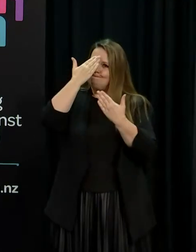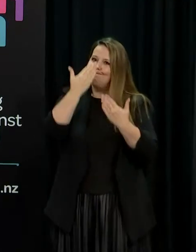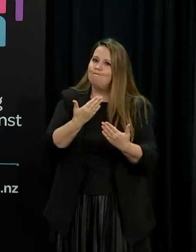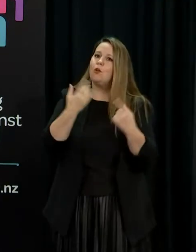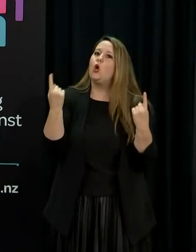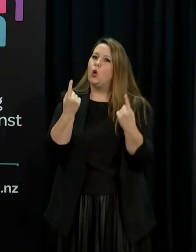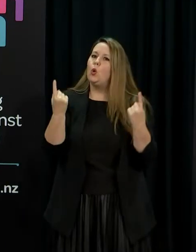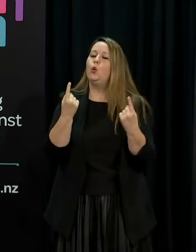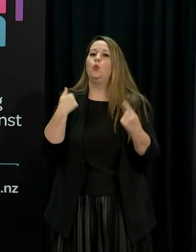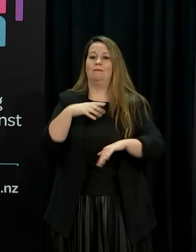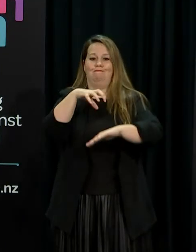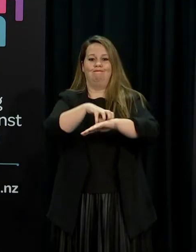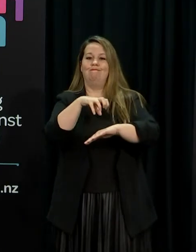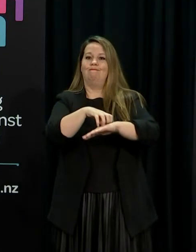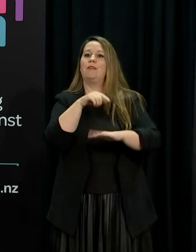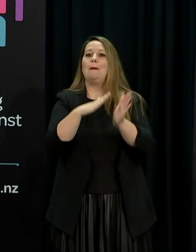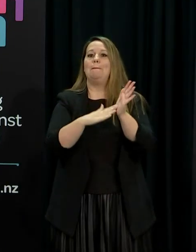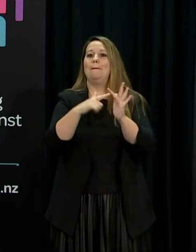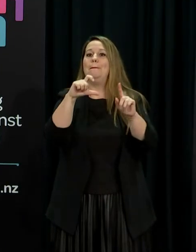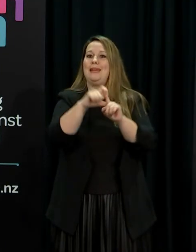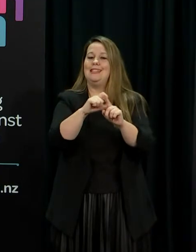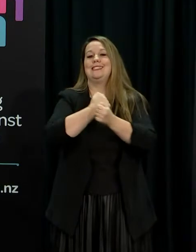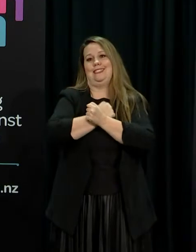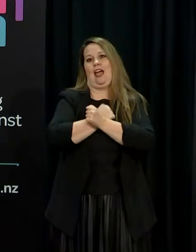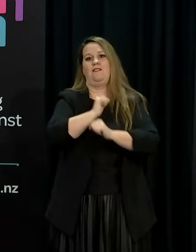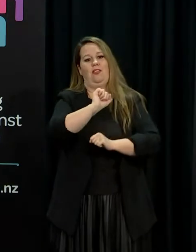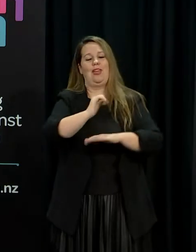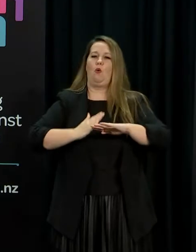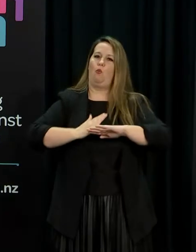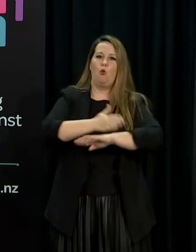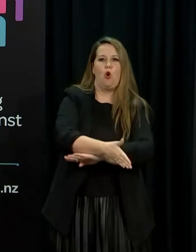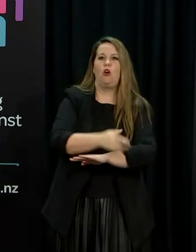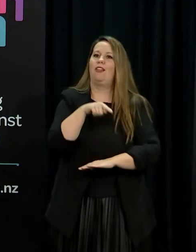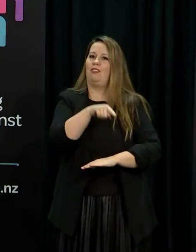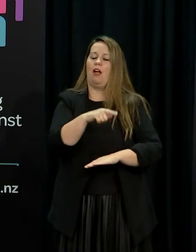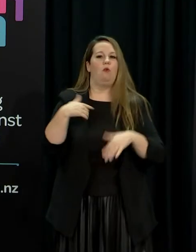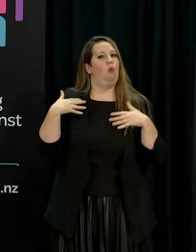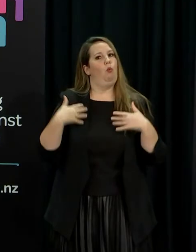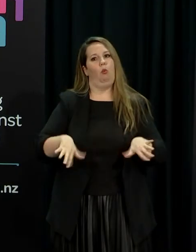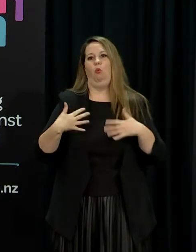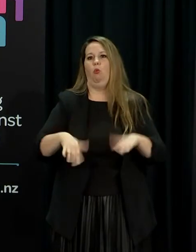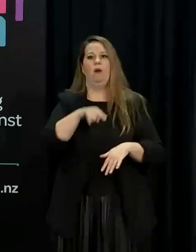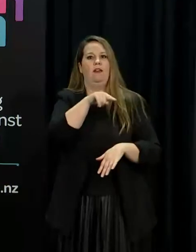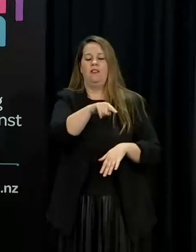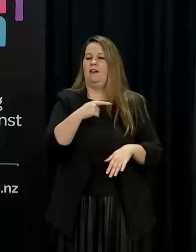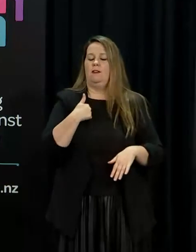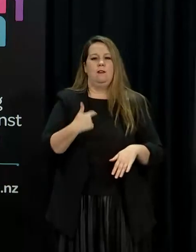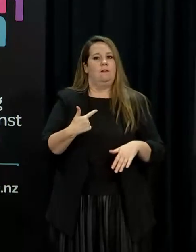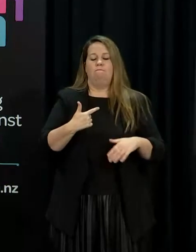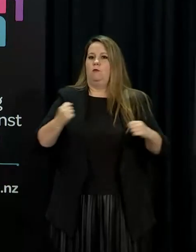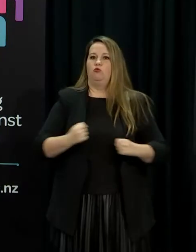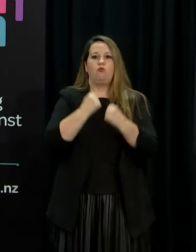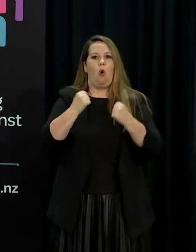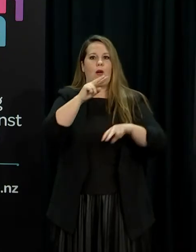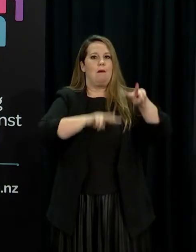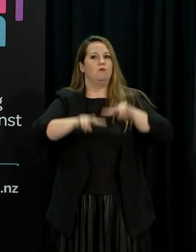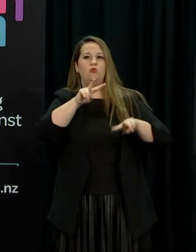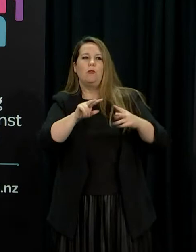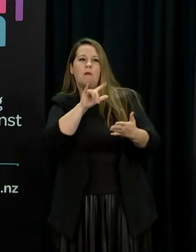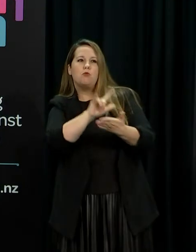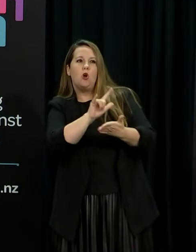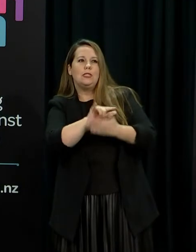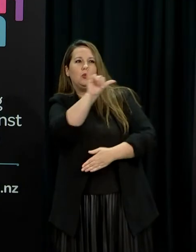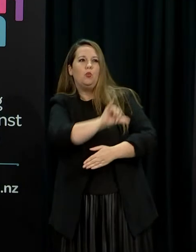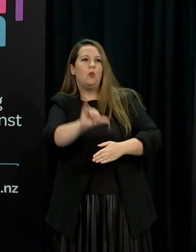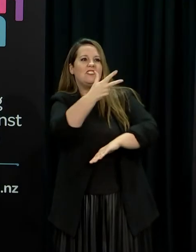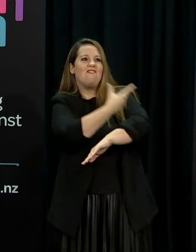MedSafe have been doing to assess these applications. They do follow a very robust approval process to ensure that the vaccines we